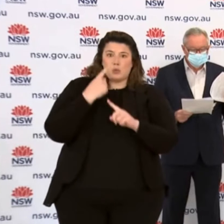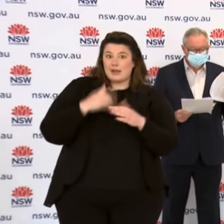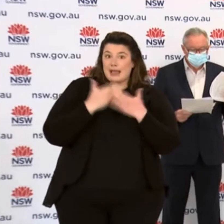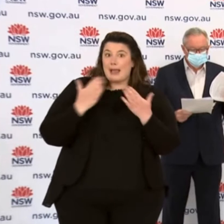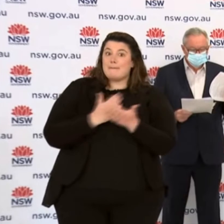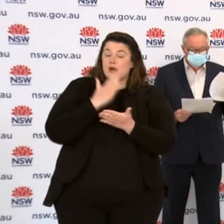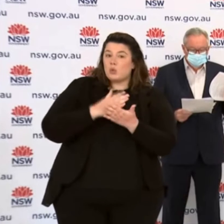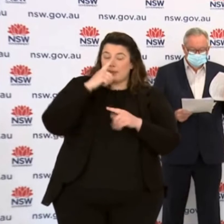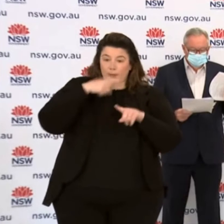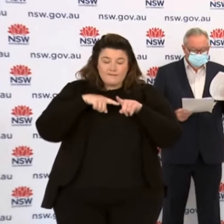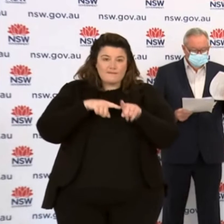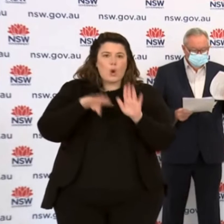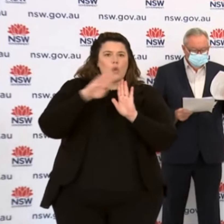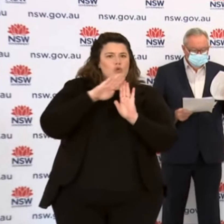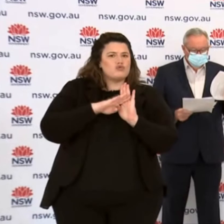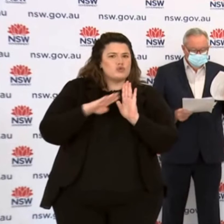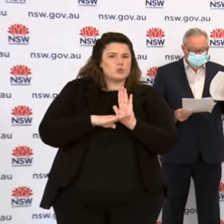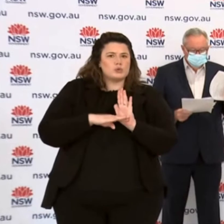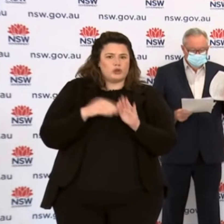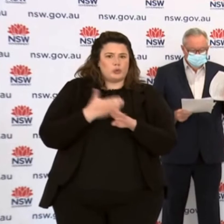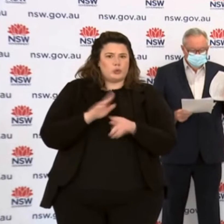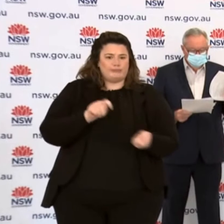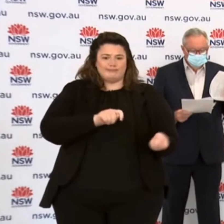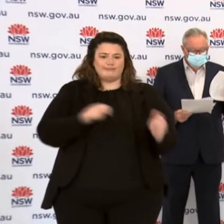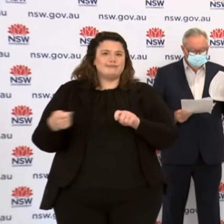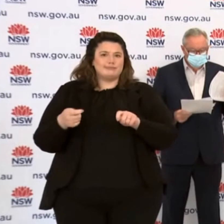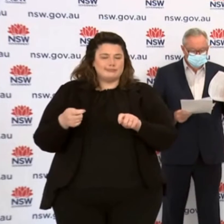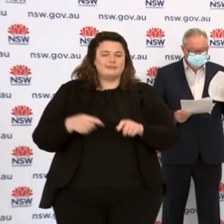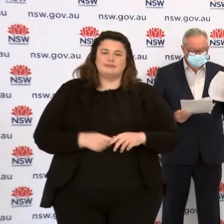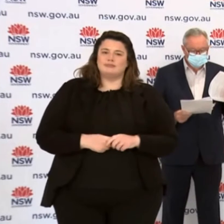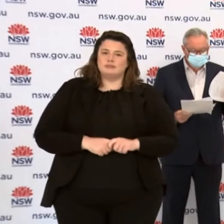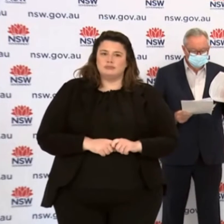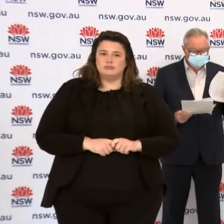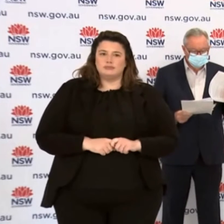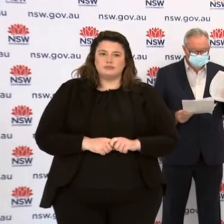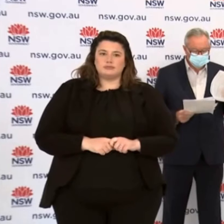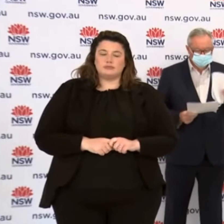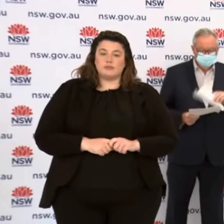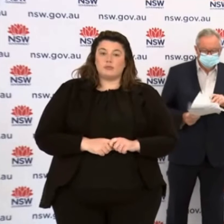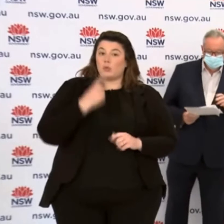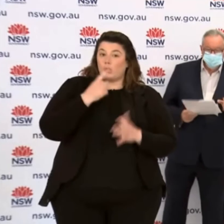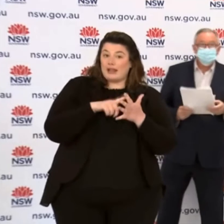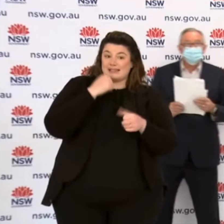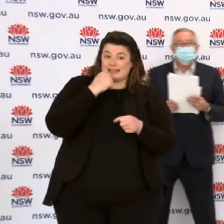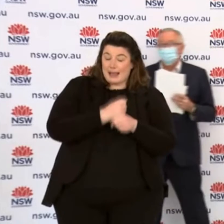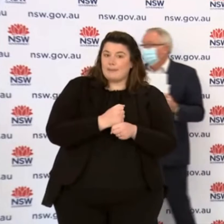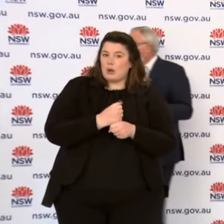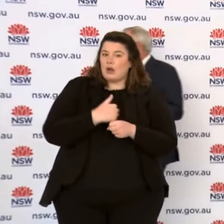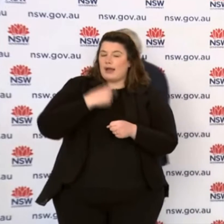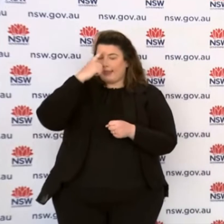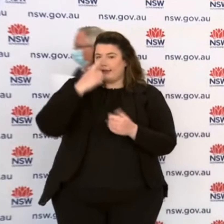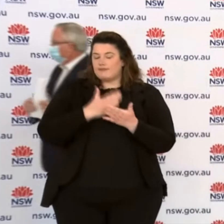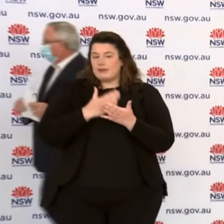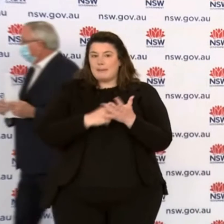people complied with those public health orders that exist up there now. An example that I think is really quite